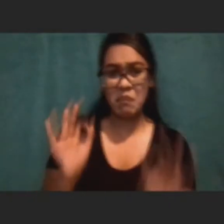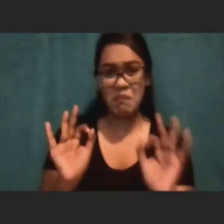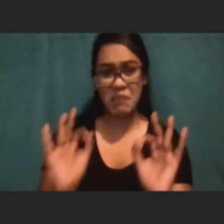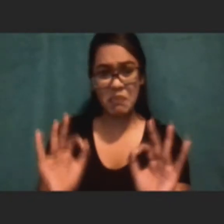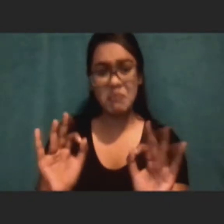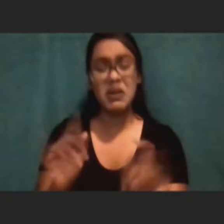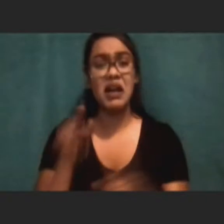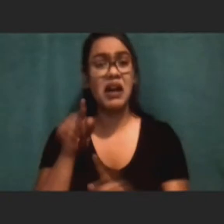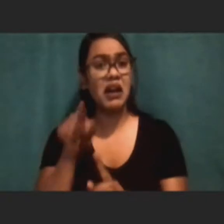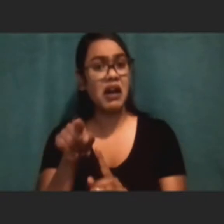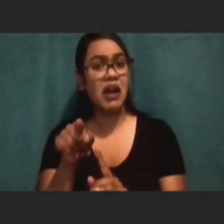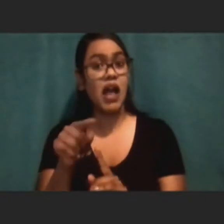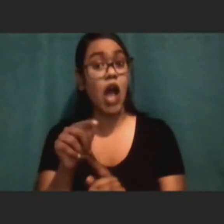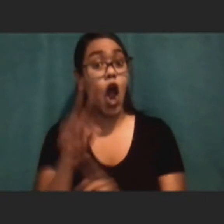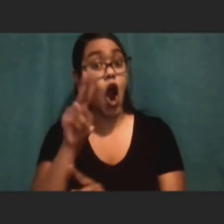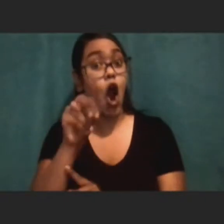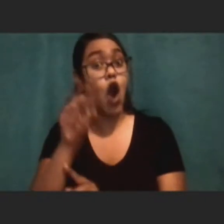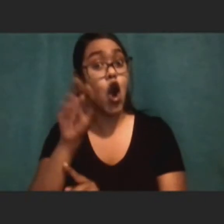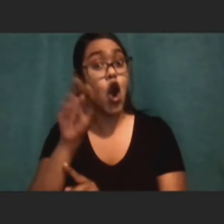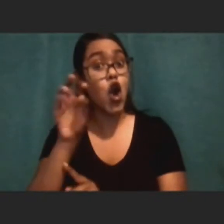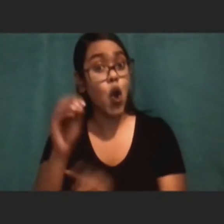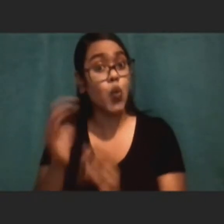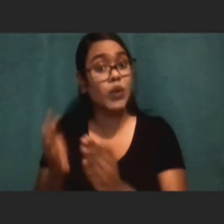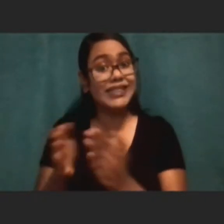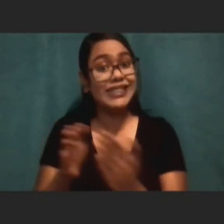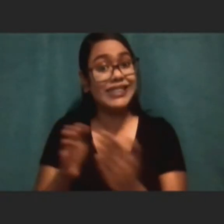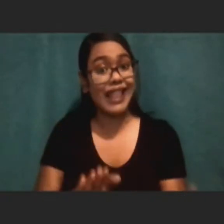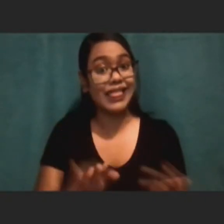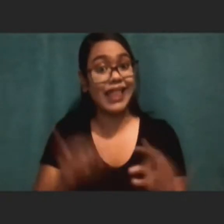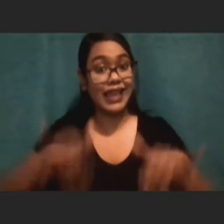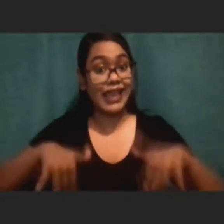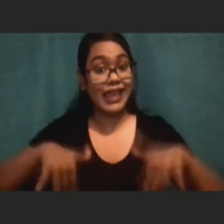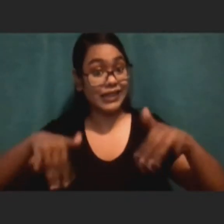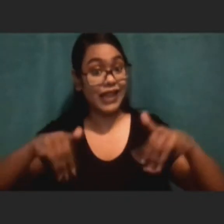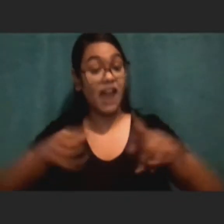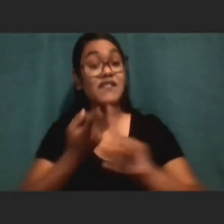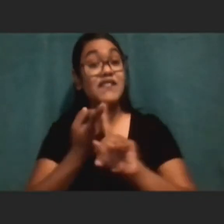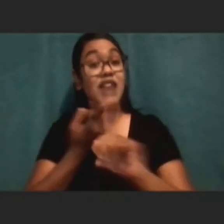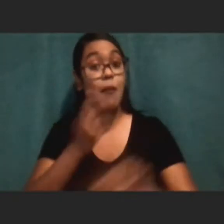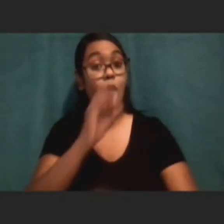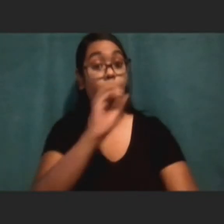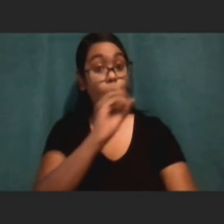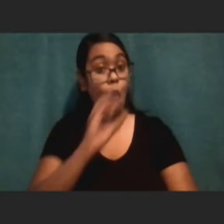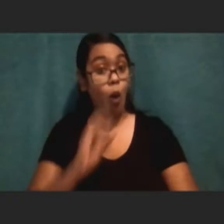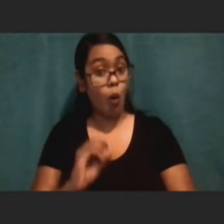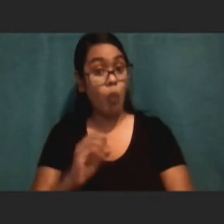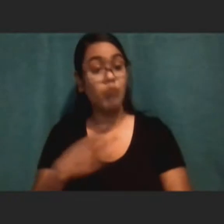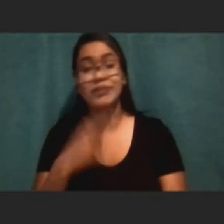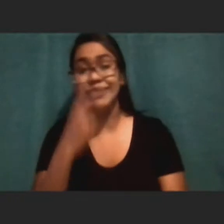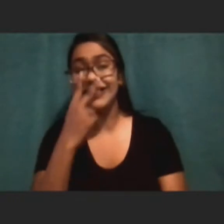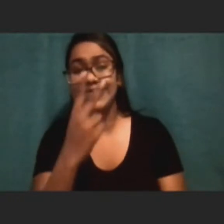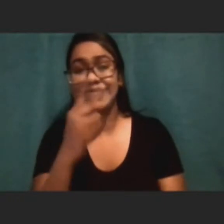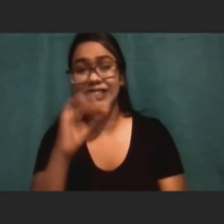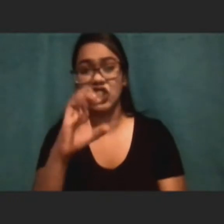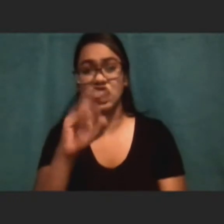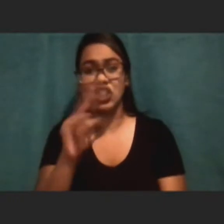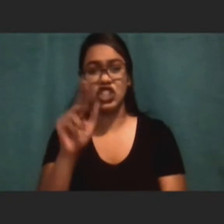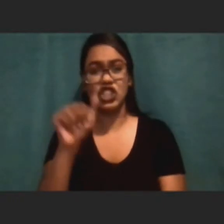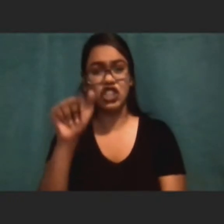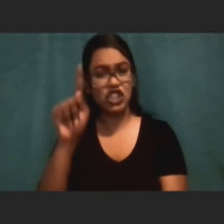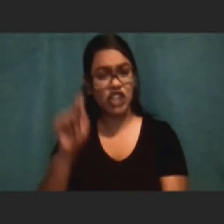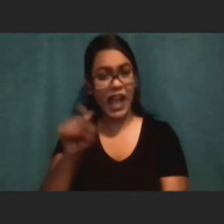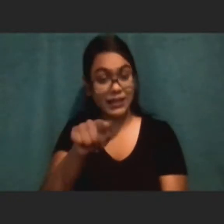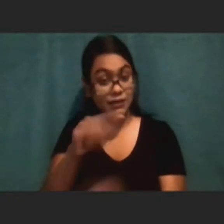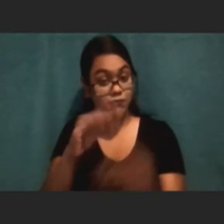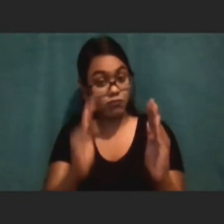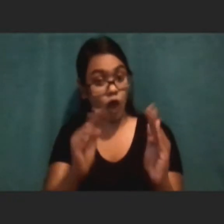no death from this new variant yet? I know I've seen on the chart that the colleagues from NRCD have tried to